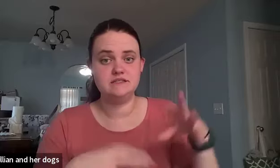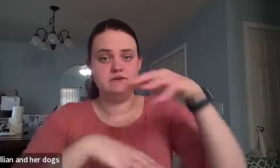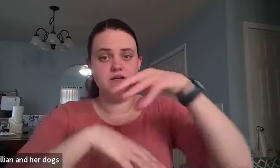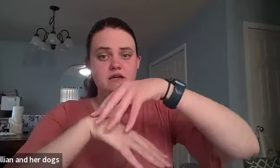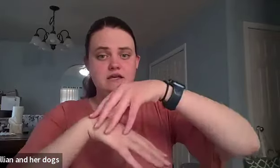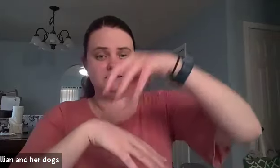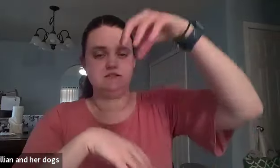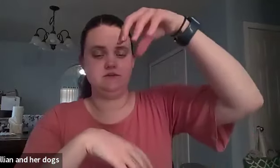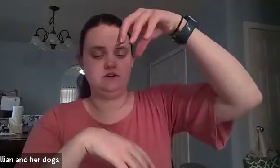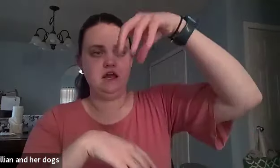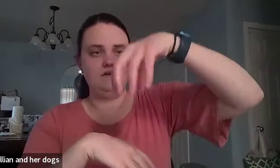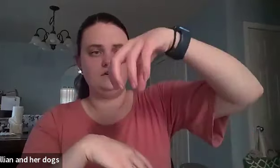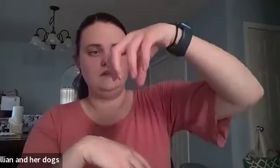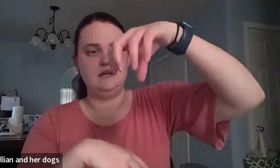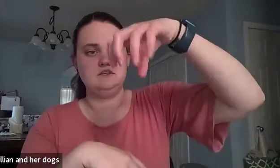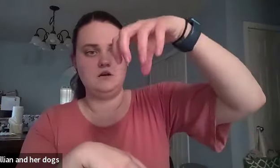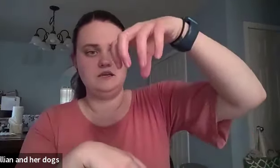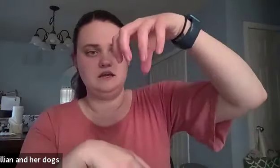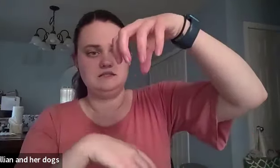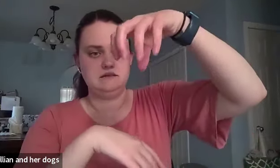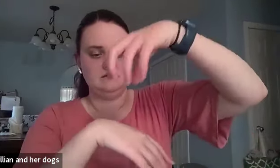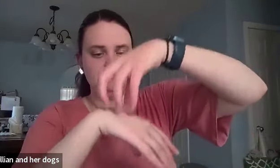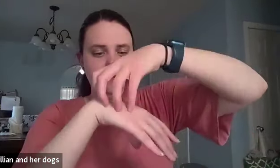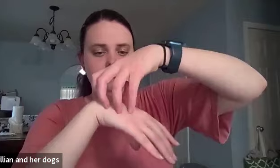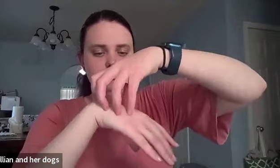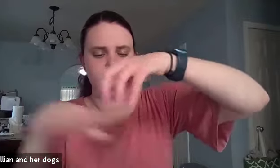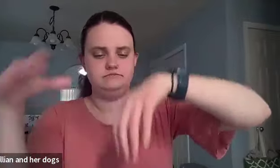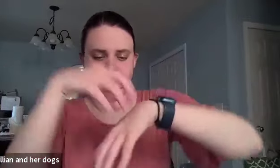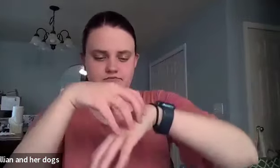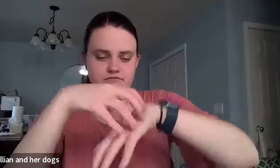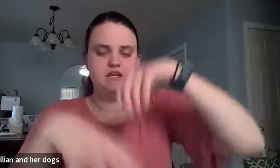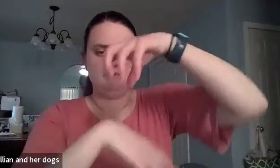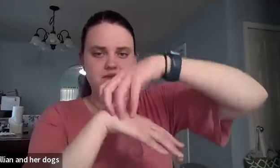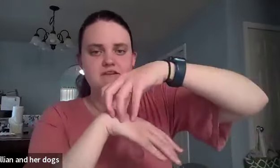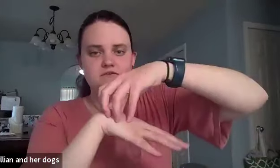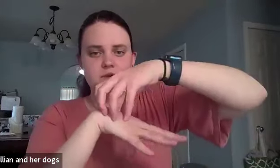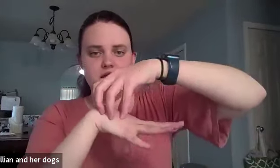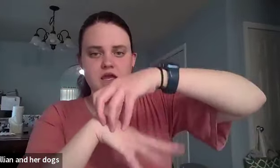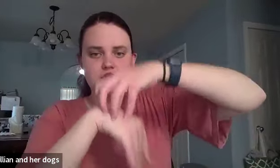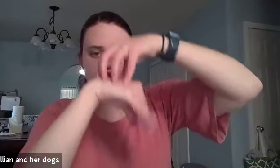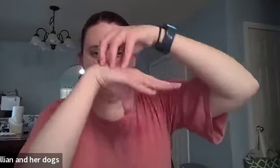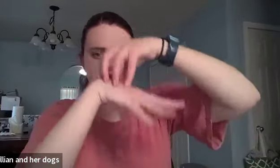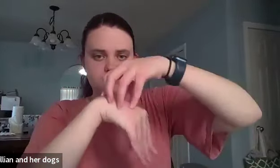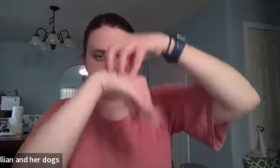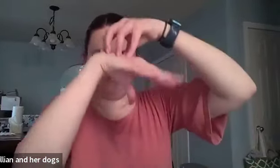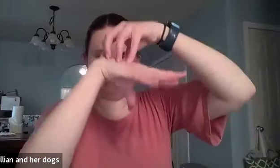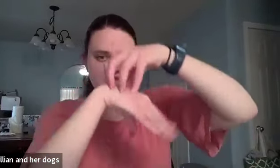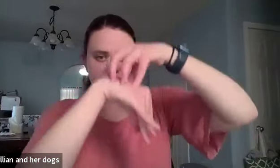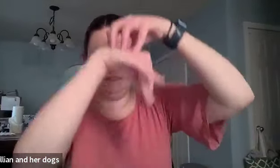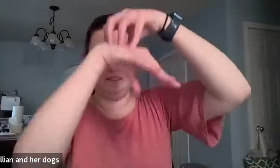octopus, you're gonna have your like dominant as like cap. Yeah, had to think for a minute. And you go octopus.